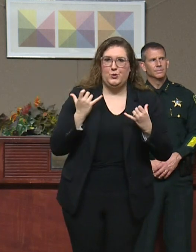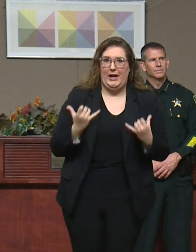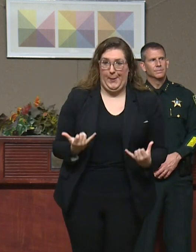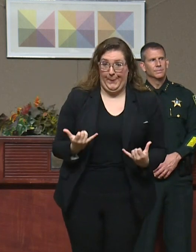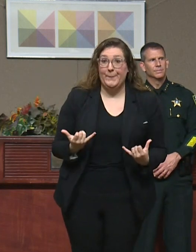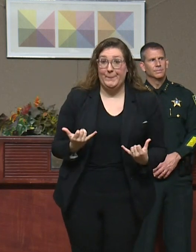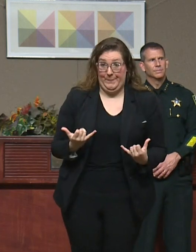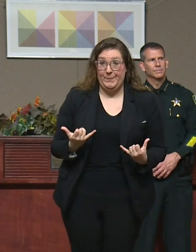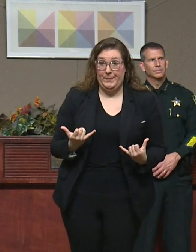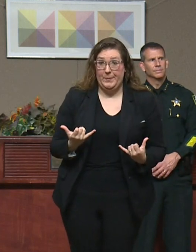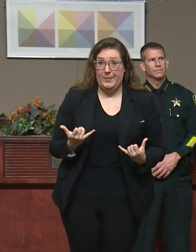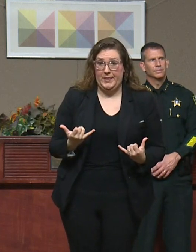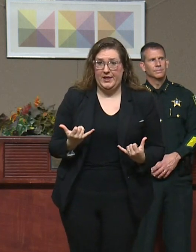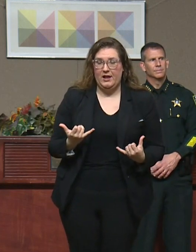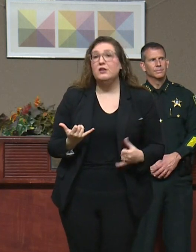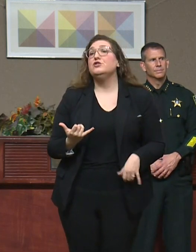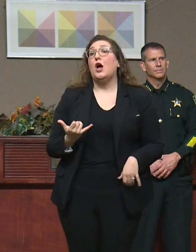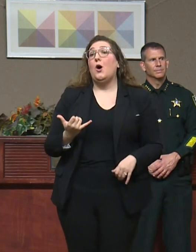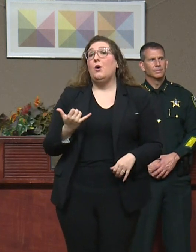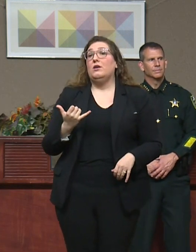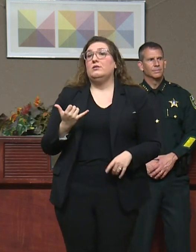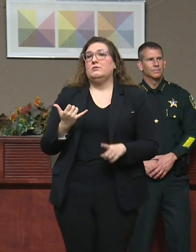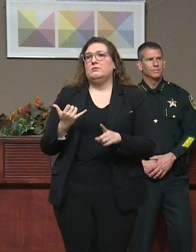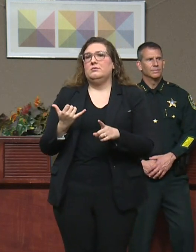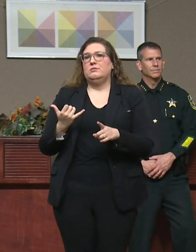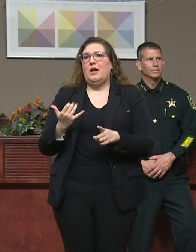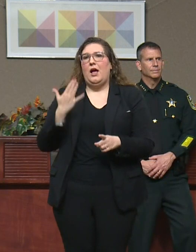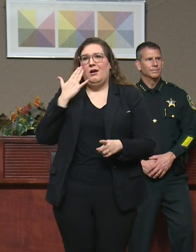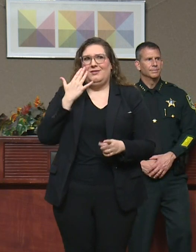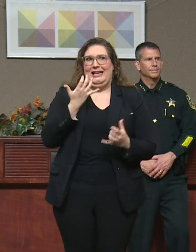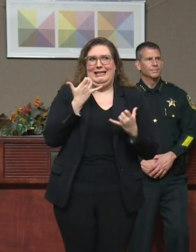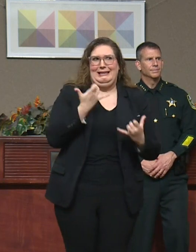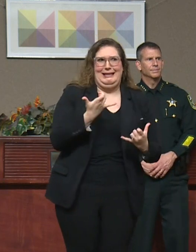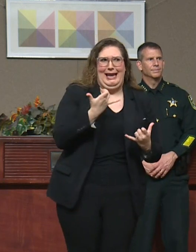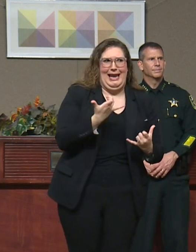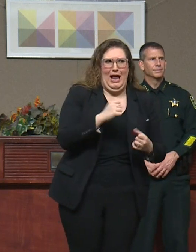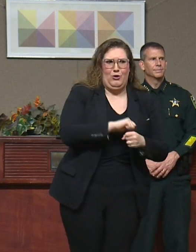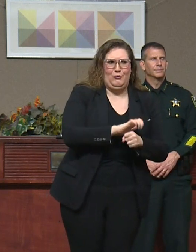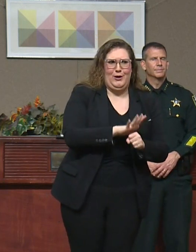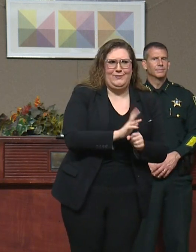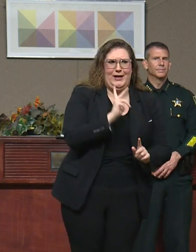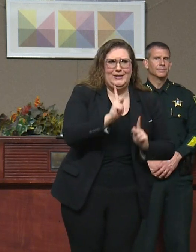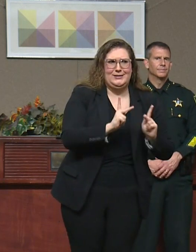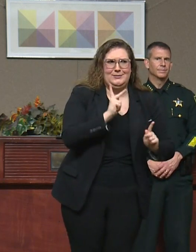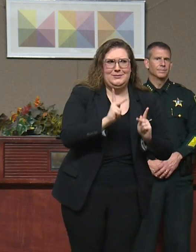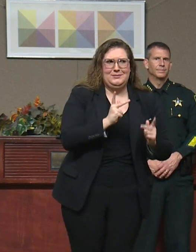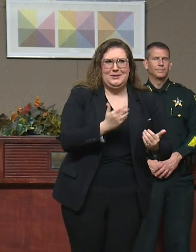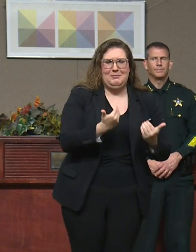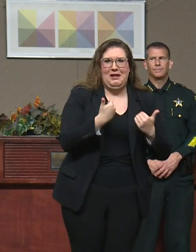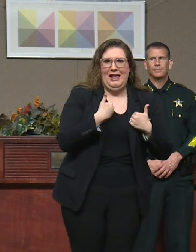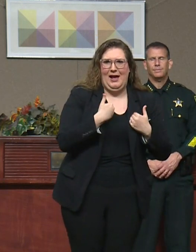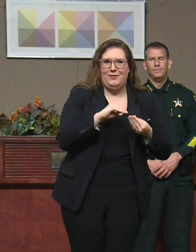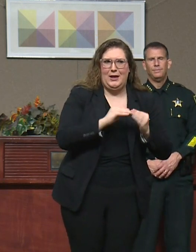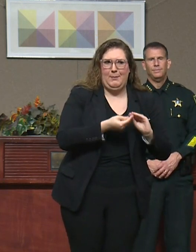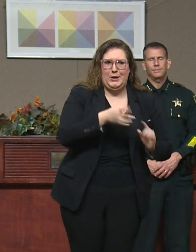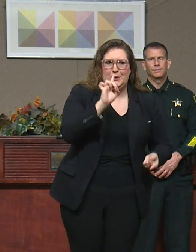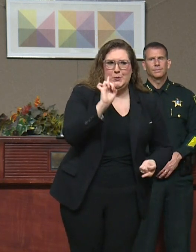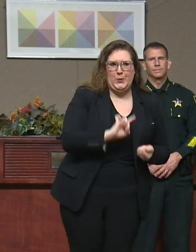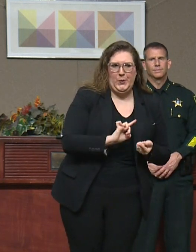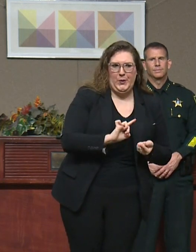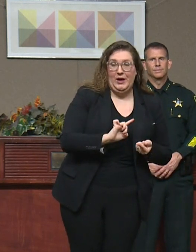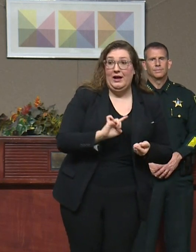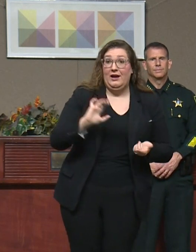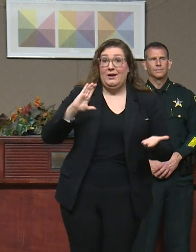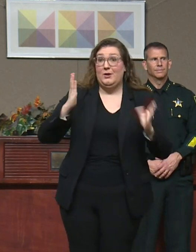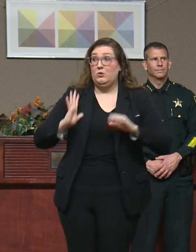percentage-wise, then the number of cases that recover will increase. About 93% of our cases have recovered. Are Are